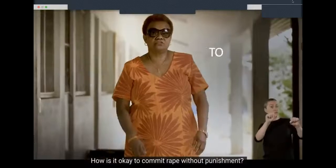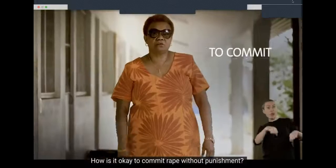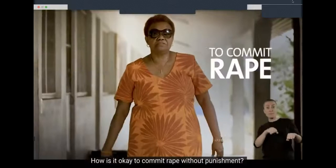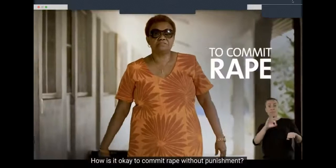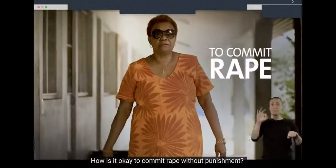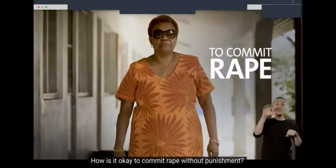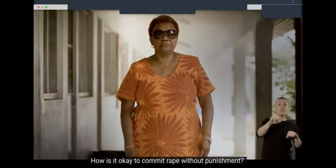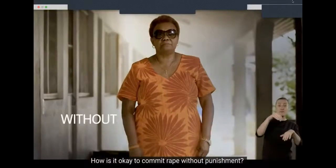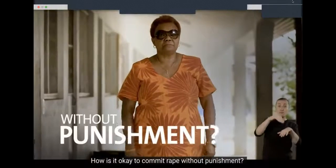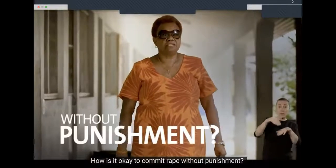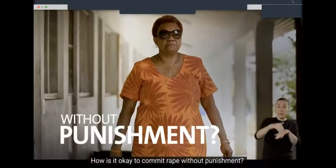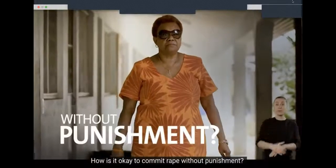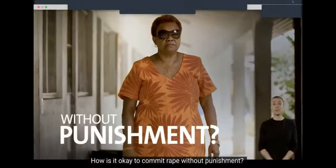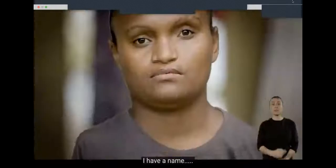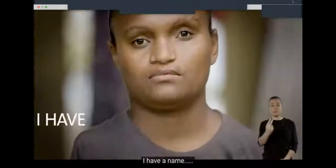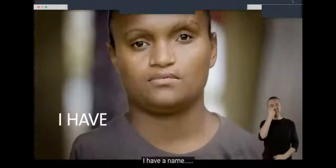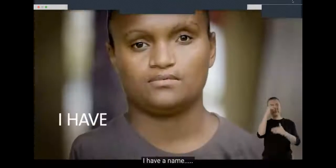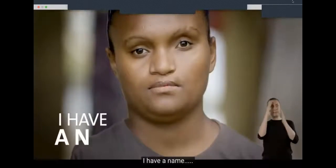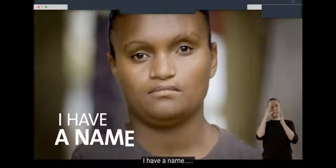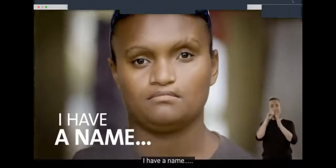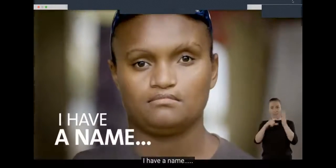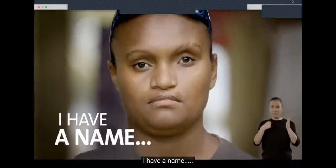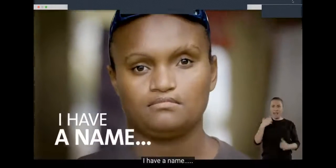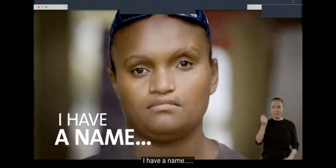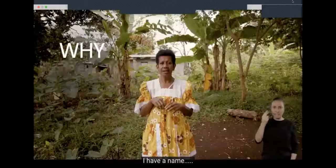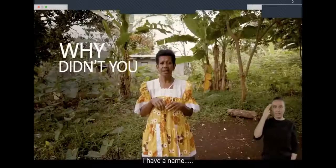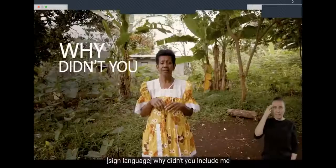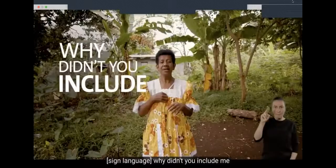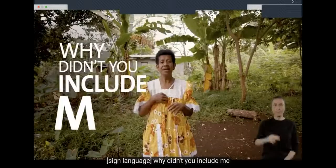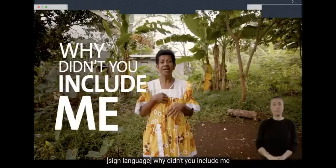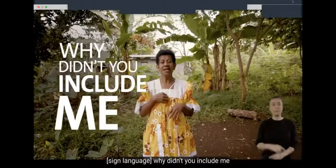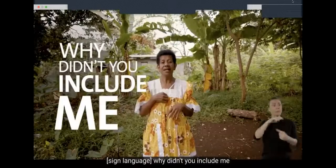okay to commit rape without punishment? I have a name.